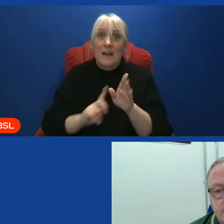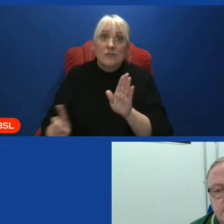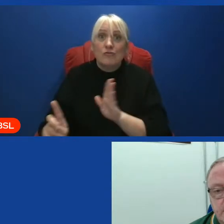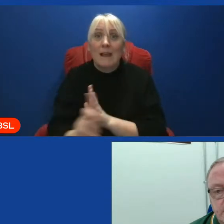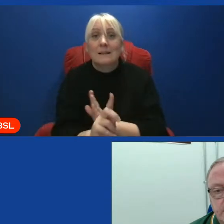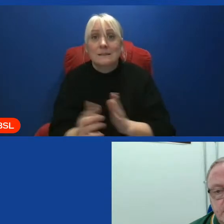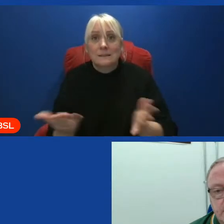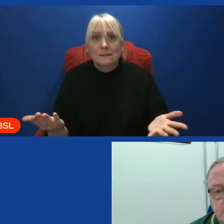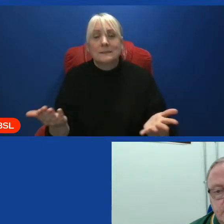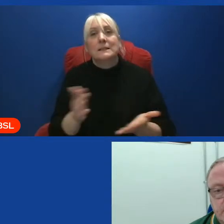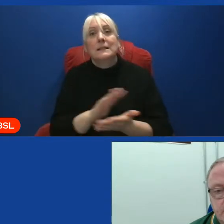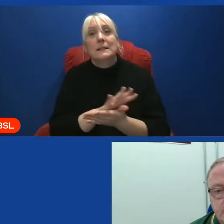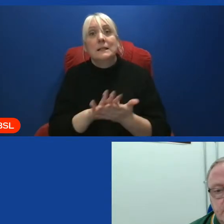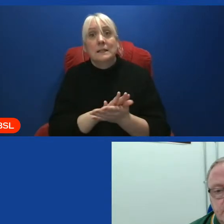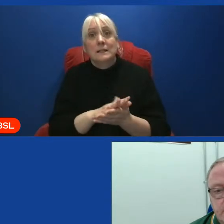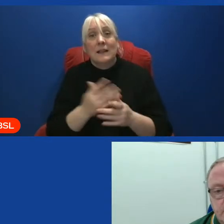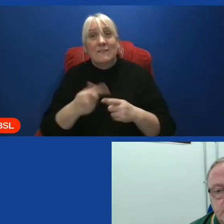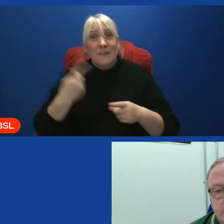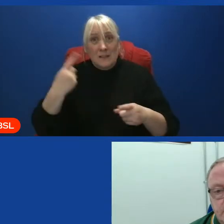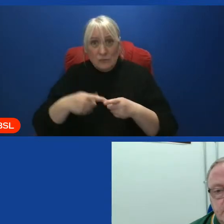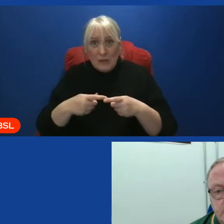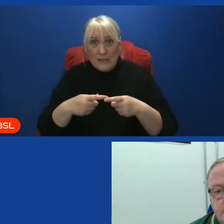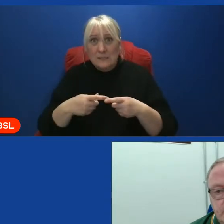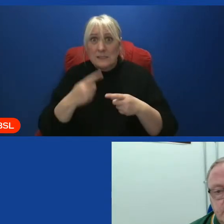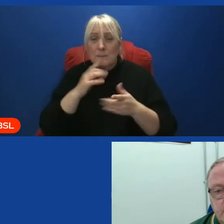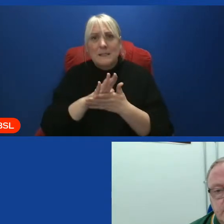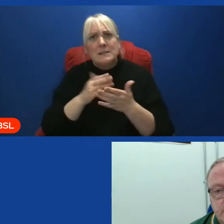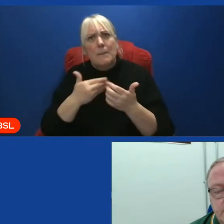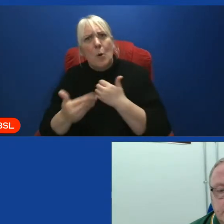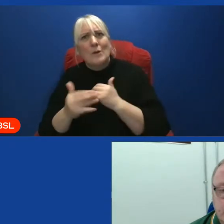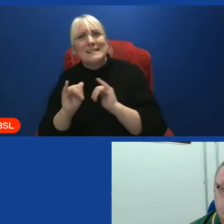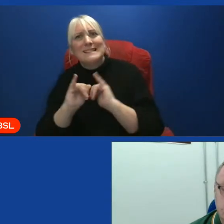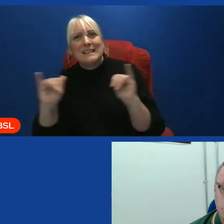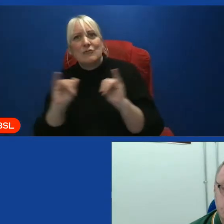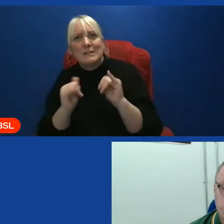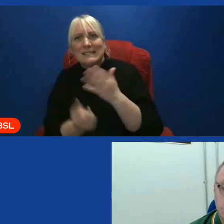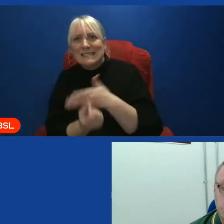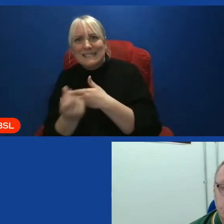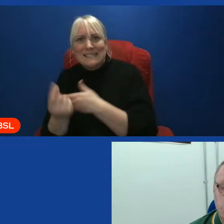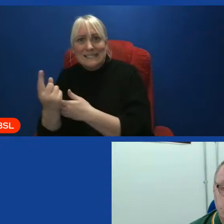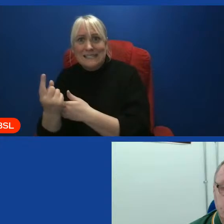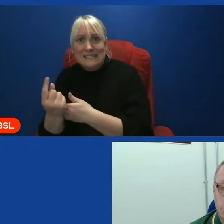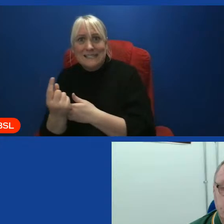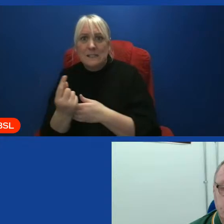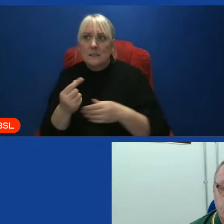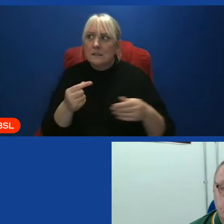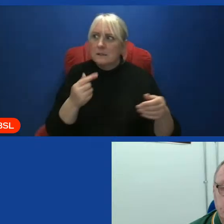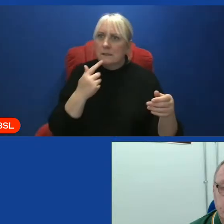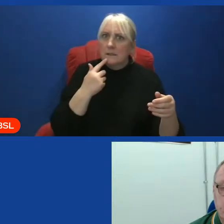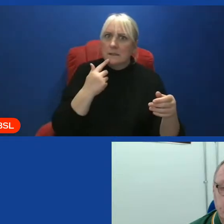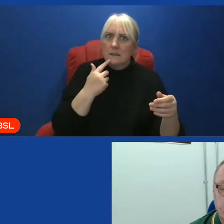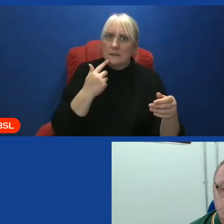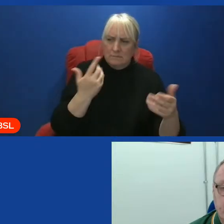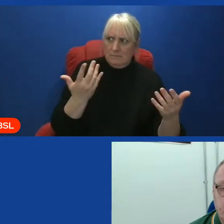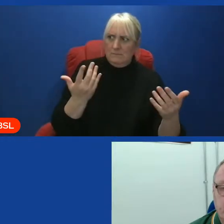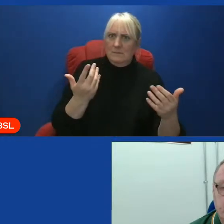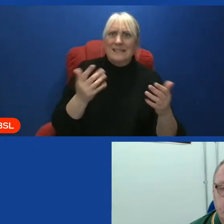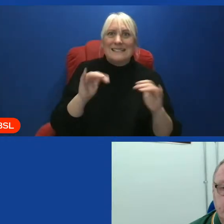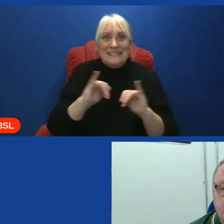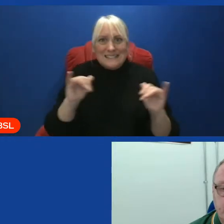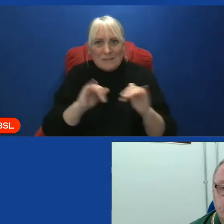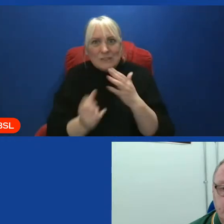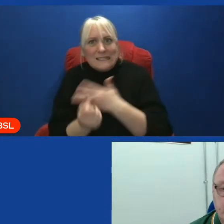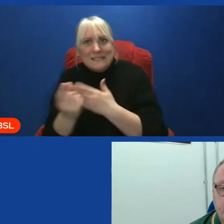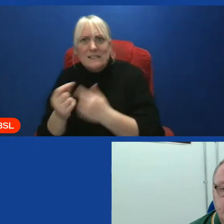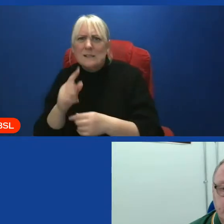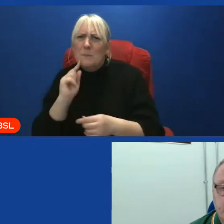in job centres. As the fast tracks are growing, DWP is cutting security. So what happens to the staff in that situation, and what